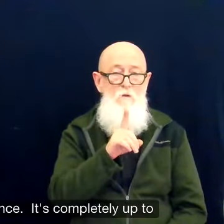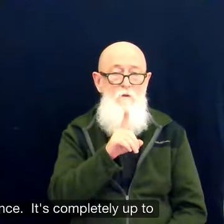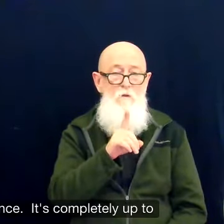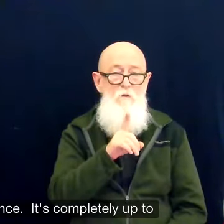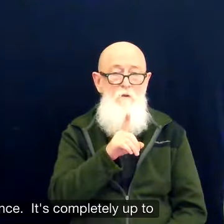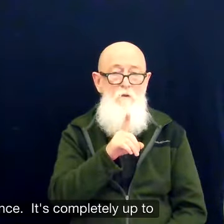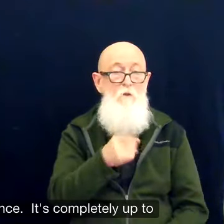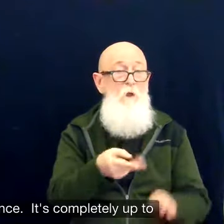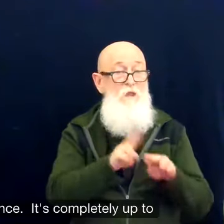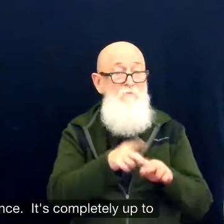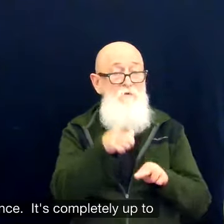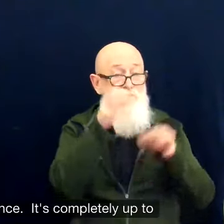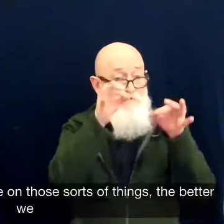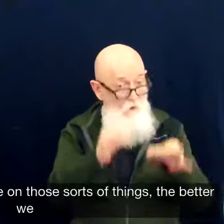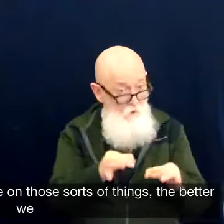better we can match you.